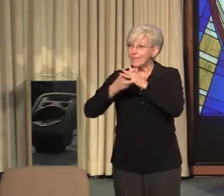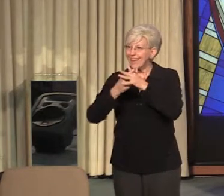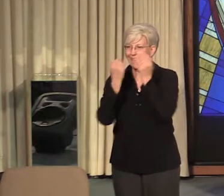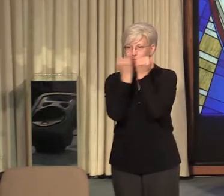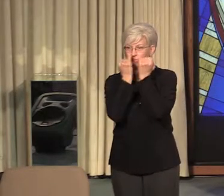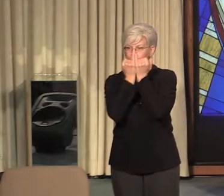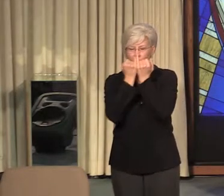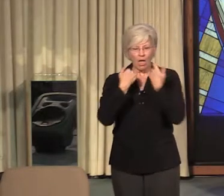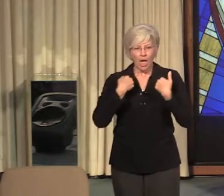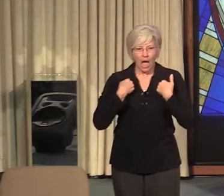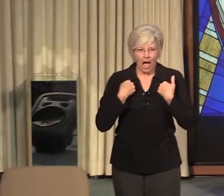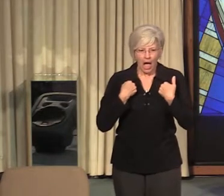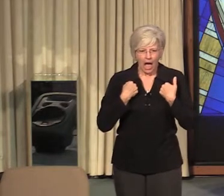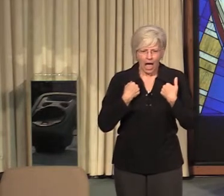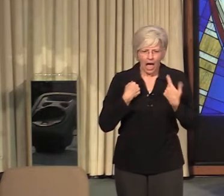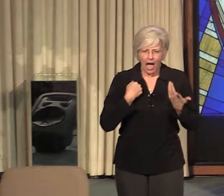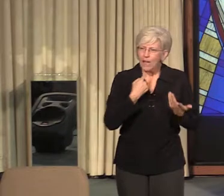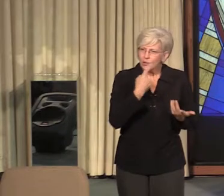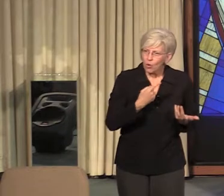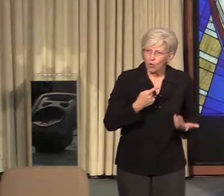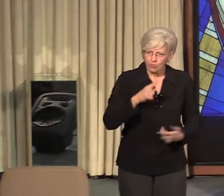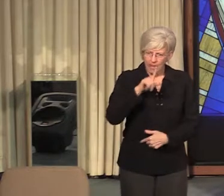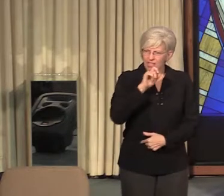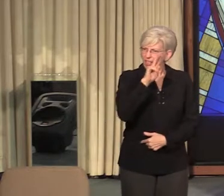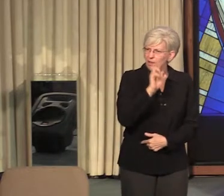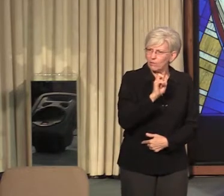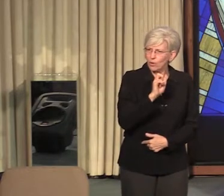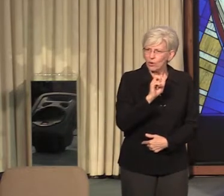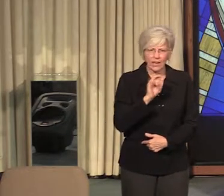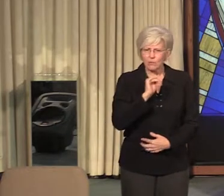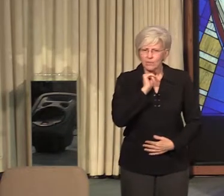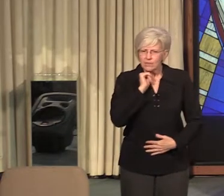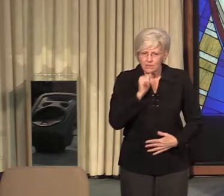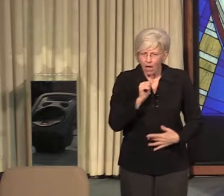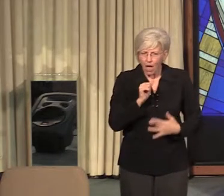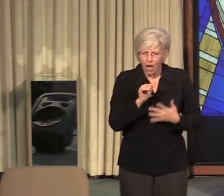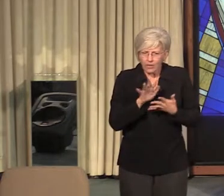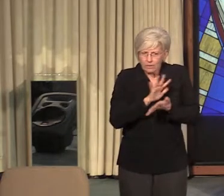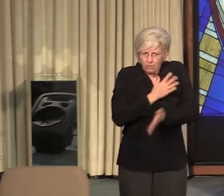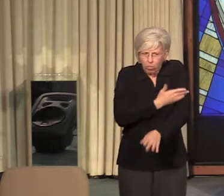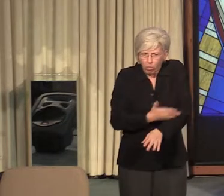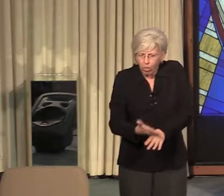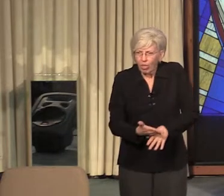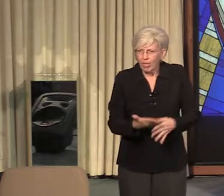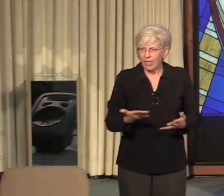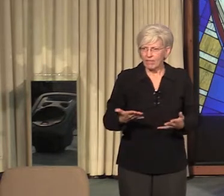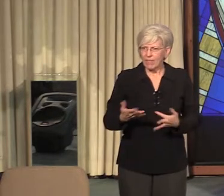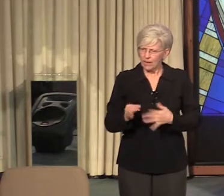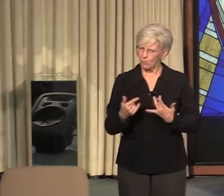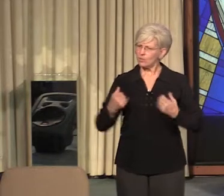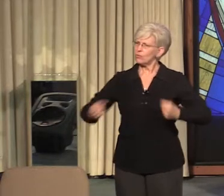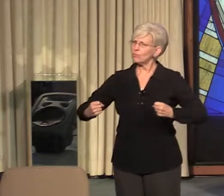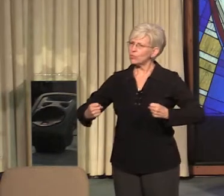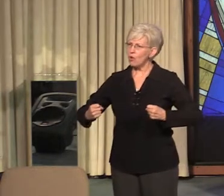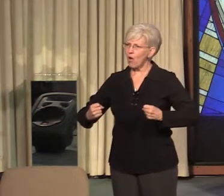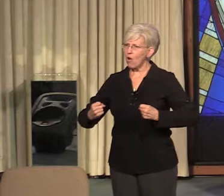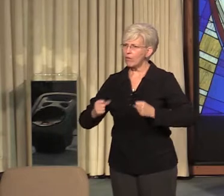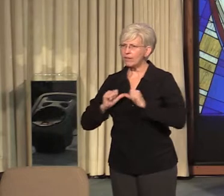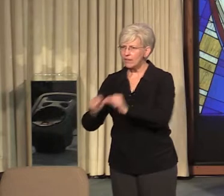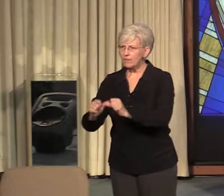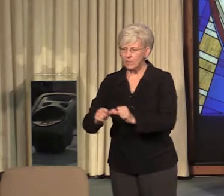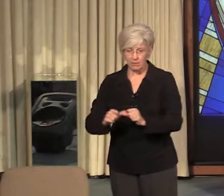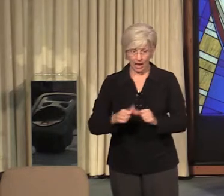not torpid or inert, but full of vigor and energy. I told the life in my stomach that it was not weak